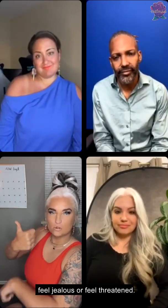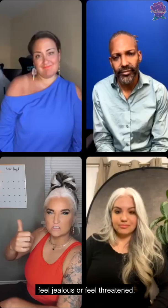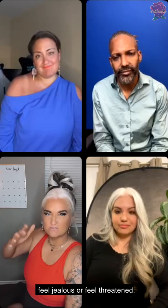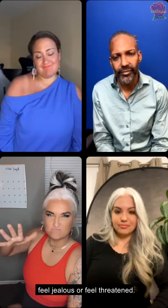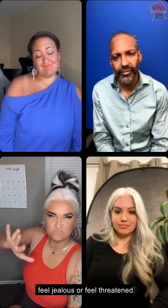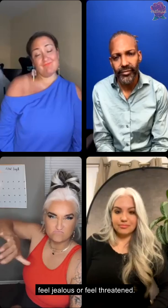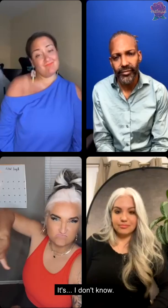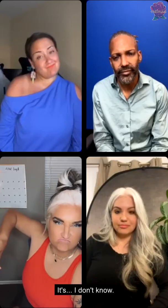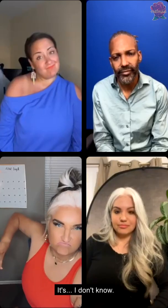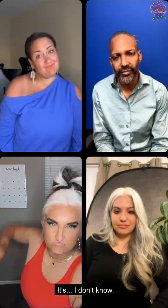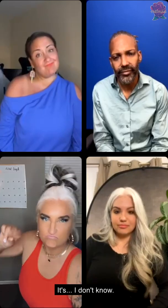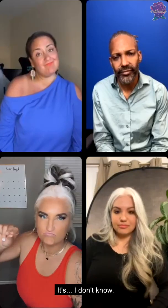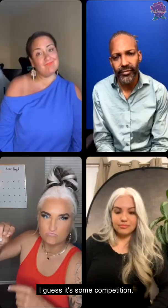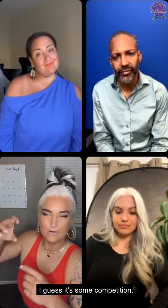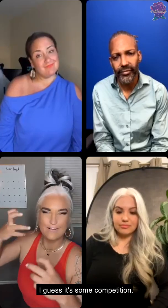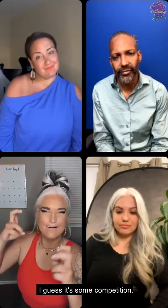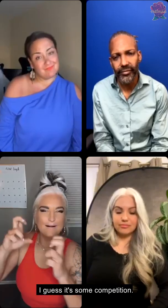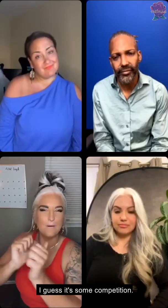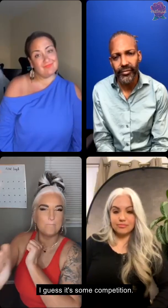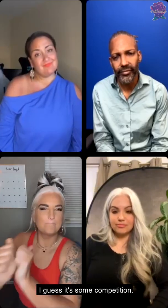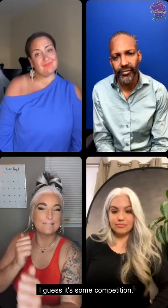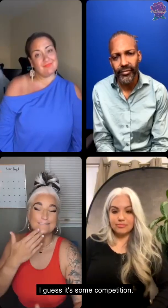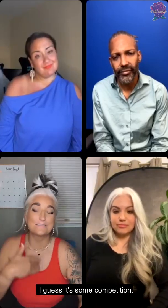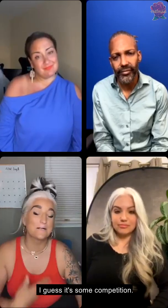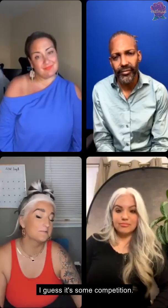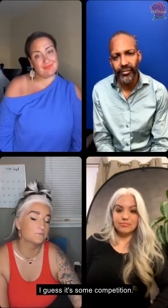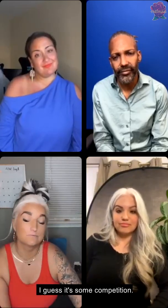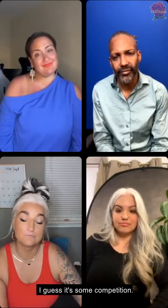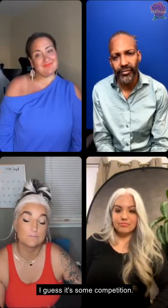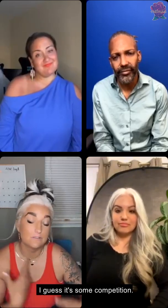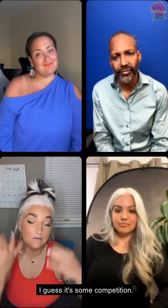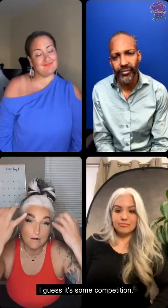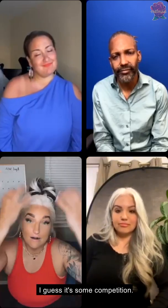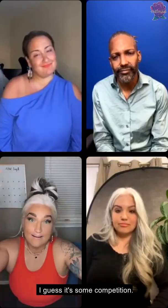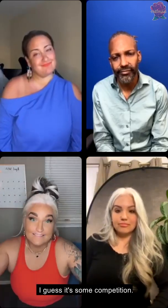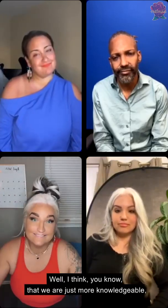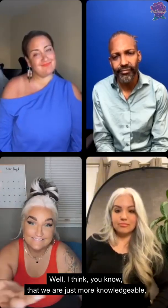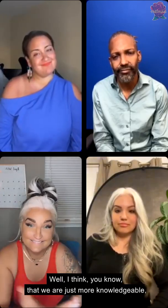feel threatened. I don't know, I guess it's some competition.